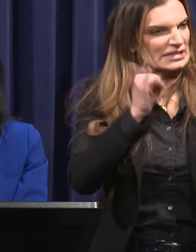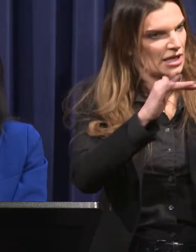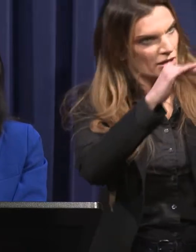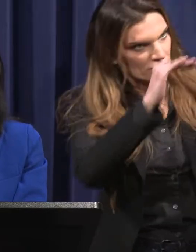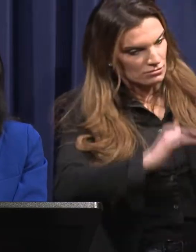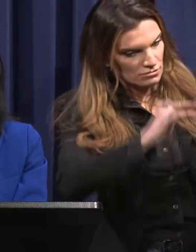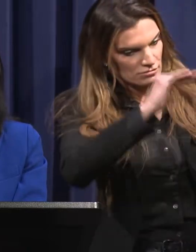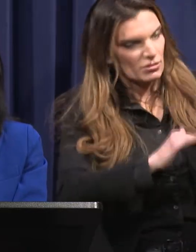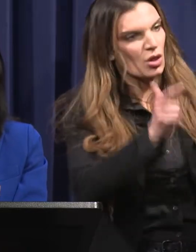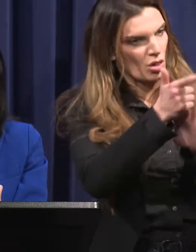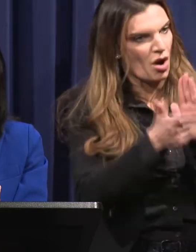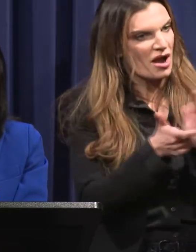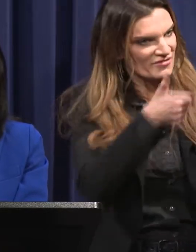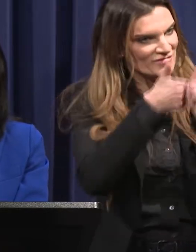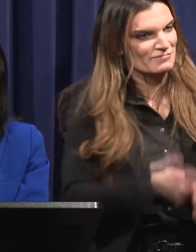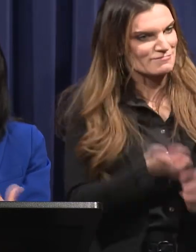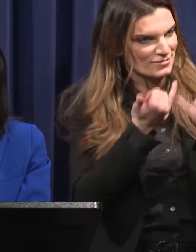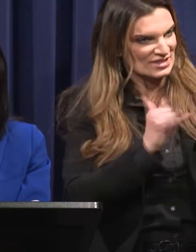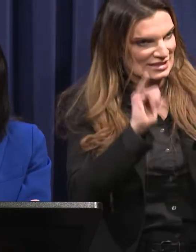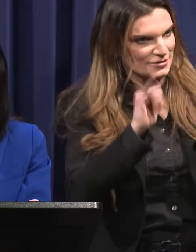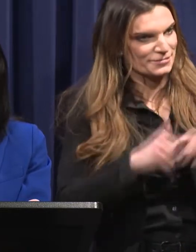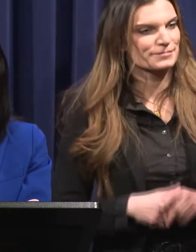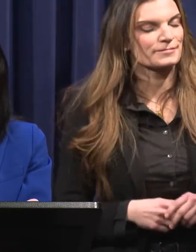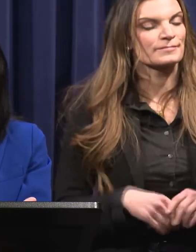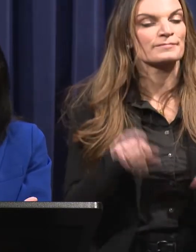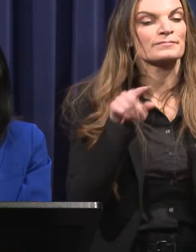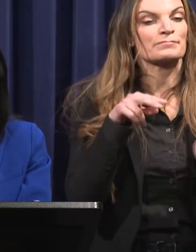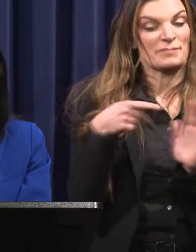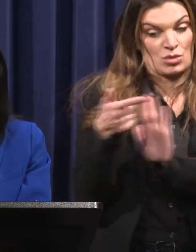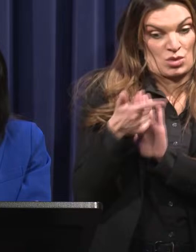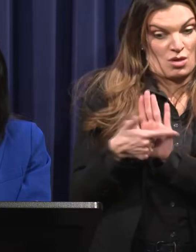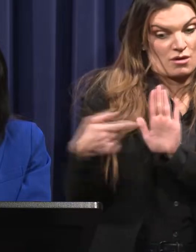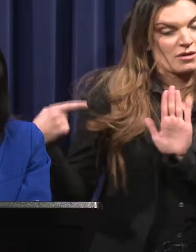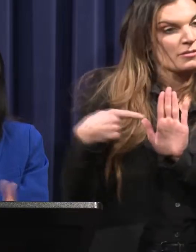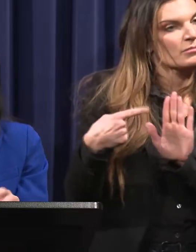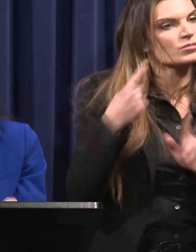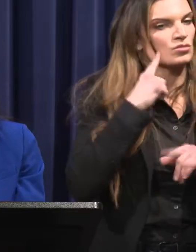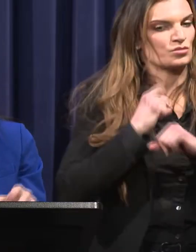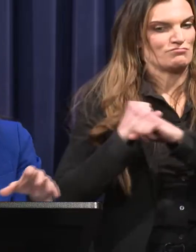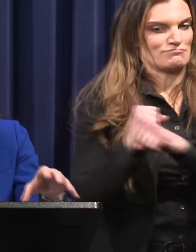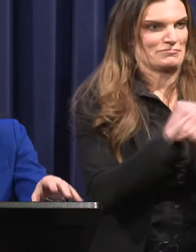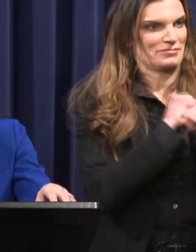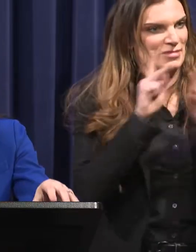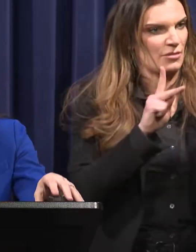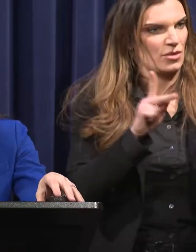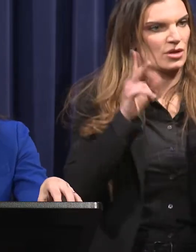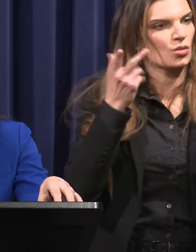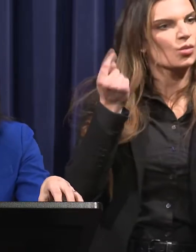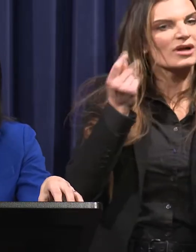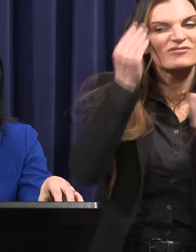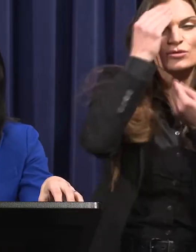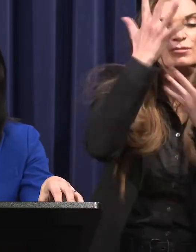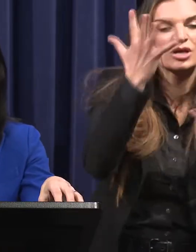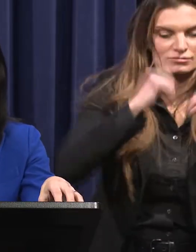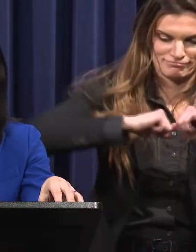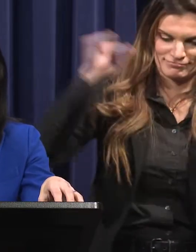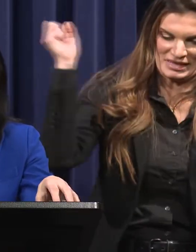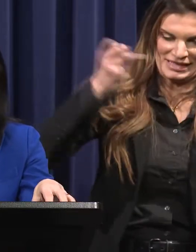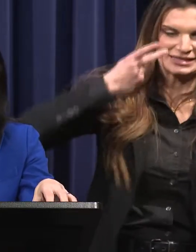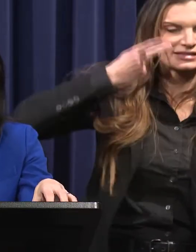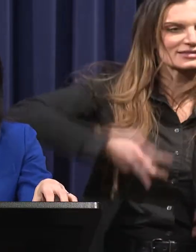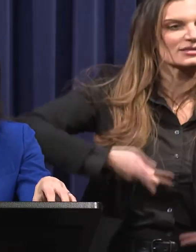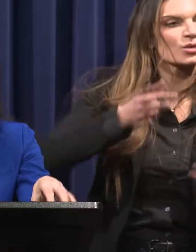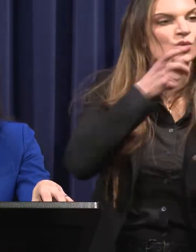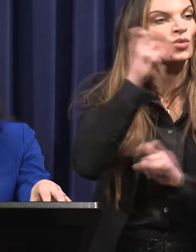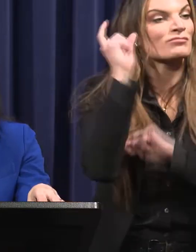and let's make sure that the laws create an environment of transparency so that whatever, whoever the donors are that